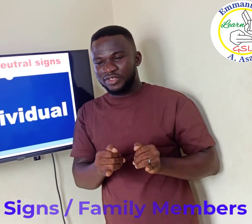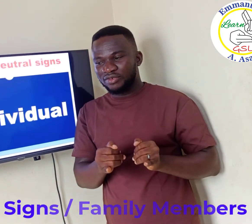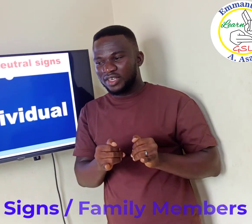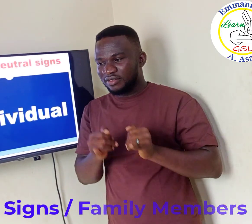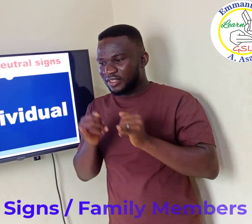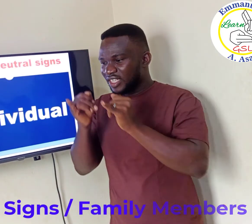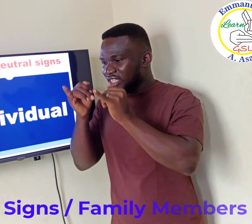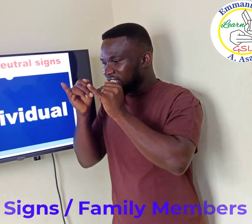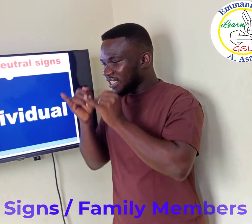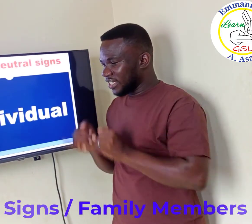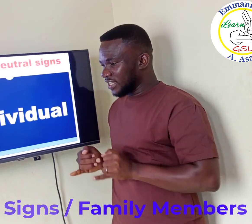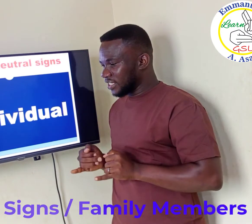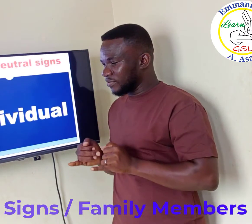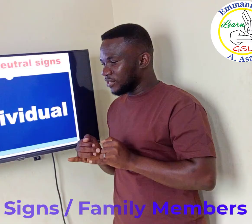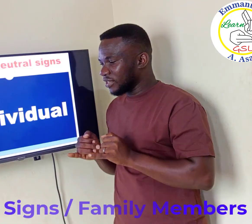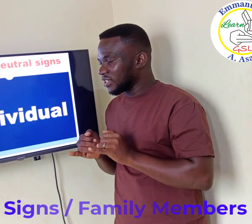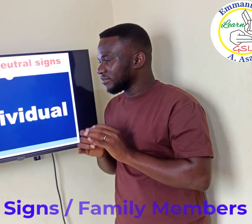individual, individual.